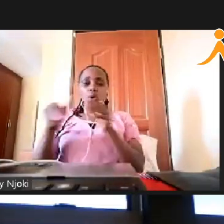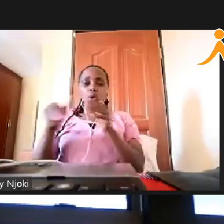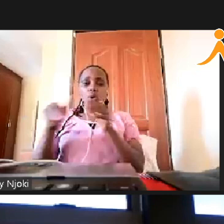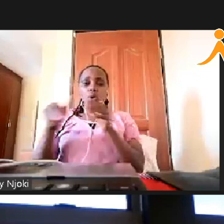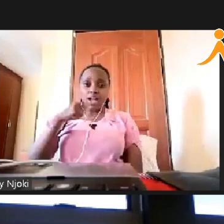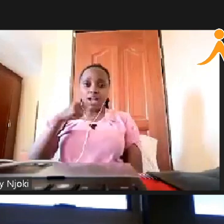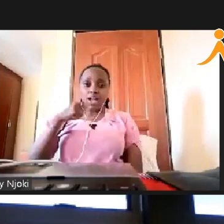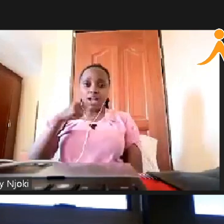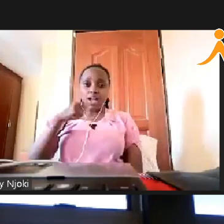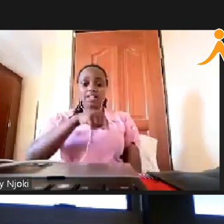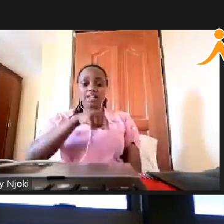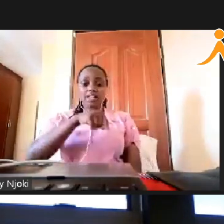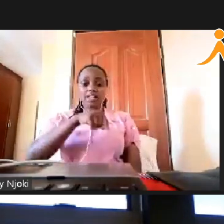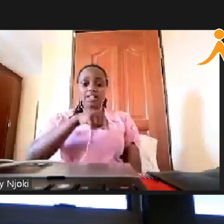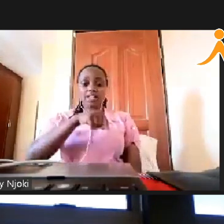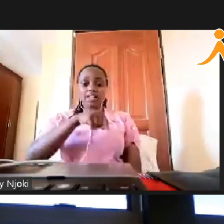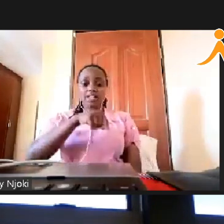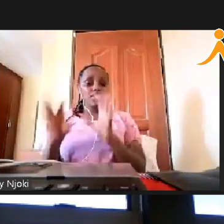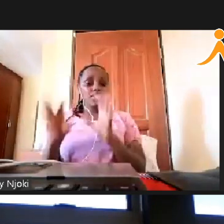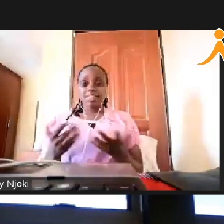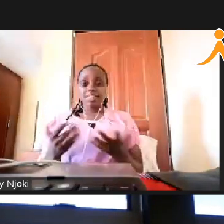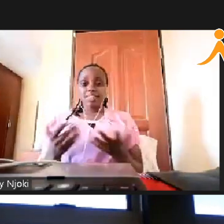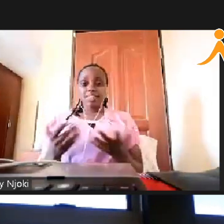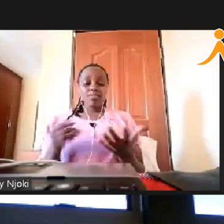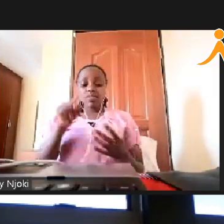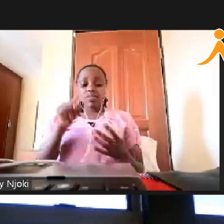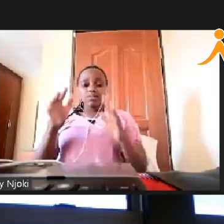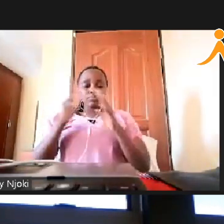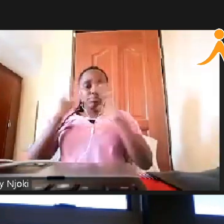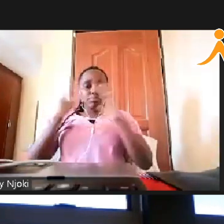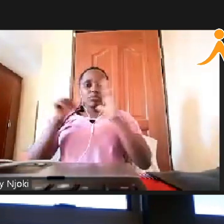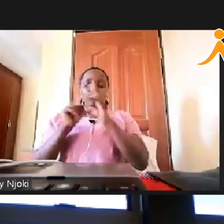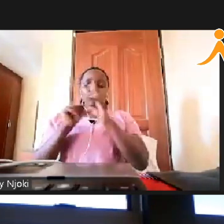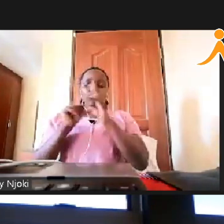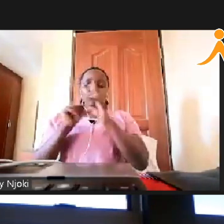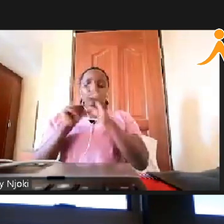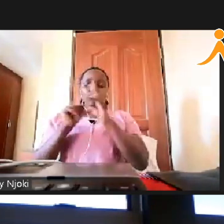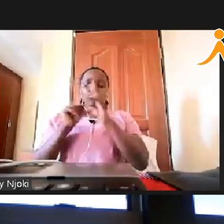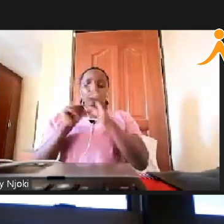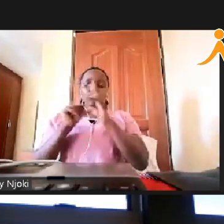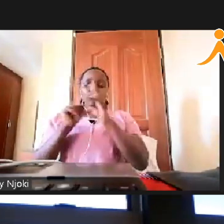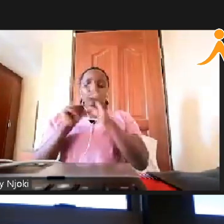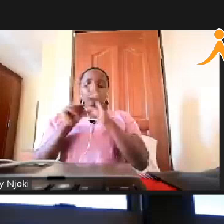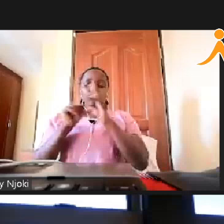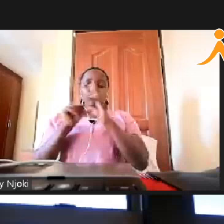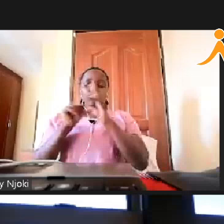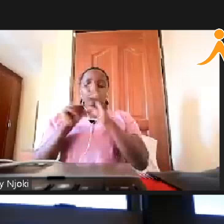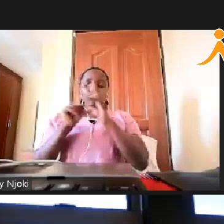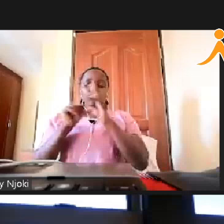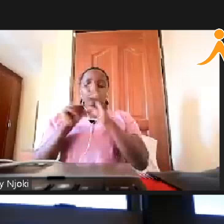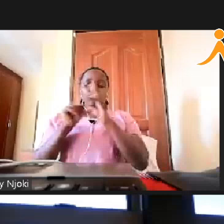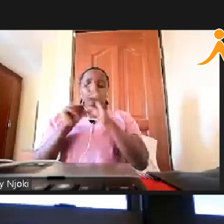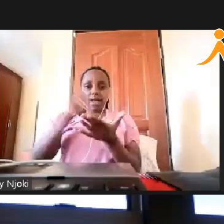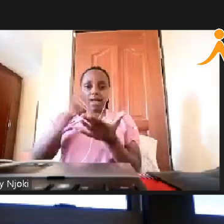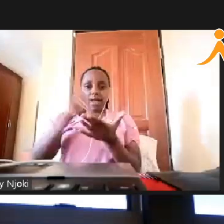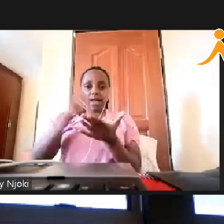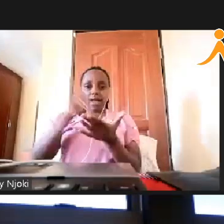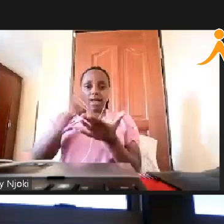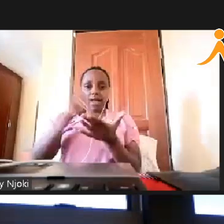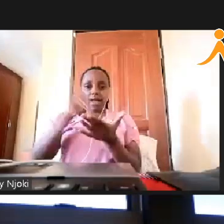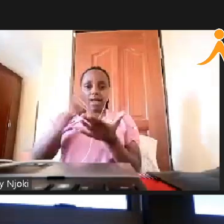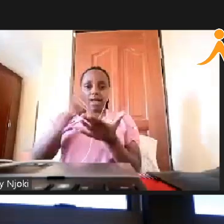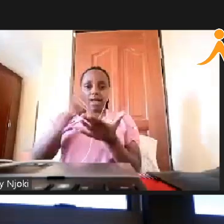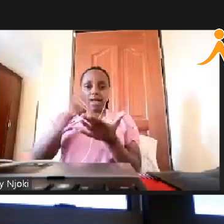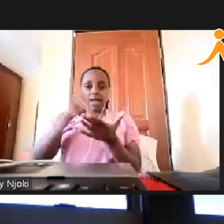reporting to it. So I think that is one of the key issues that is coming up. I think it's going to be dealt with again in a short